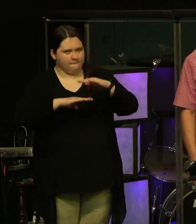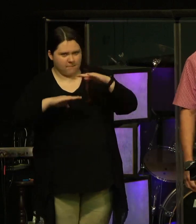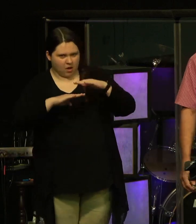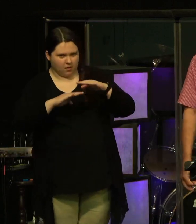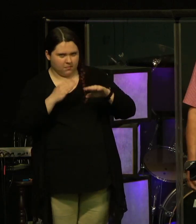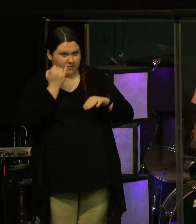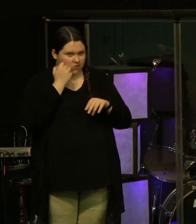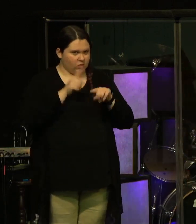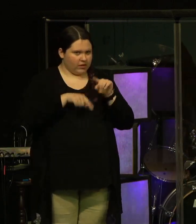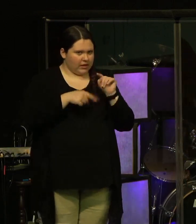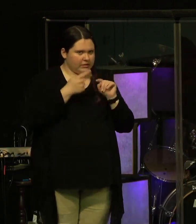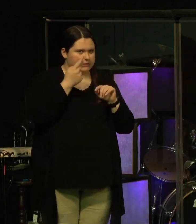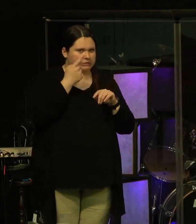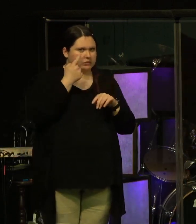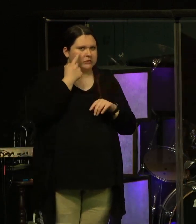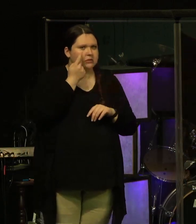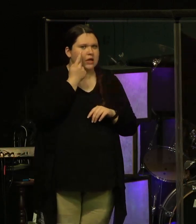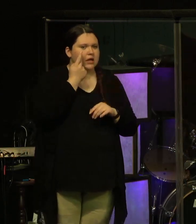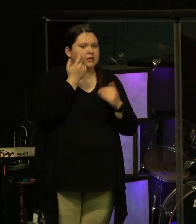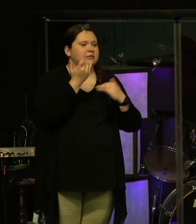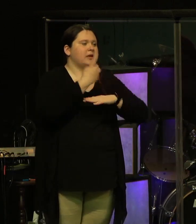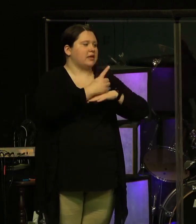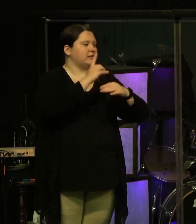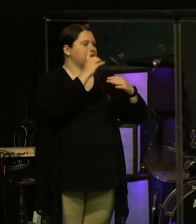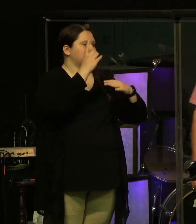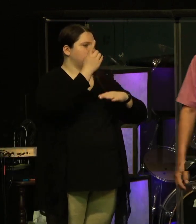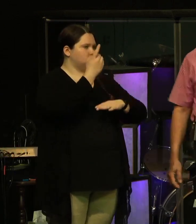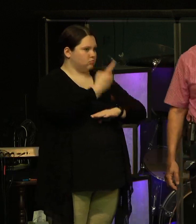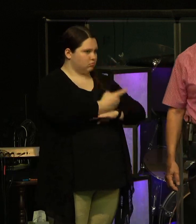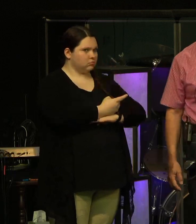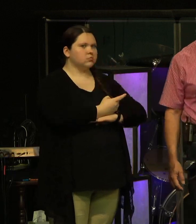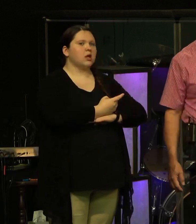very well, is today's date. And our scripture